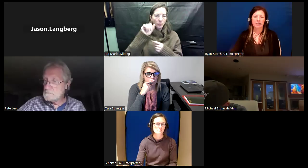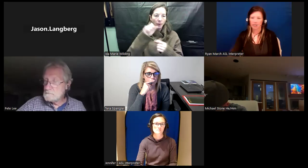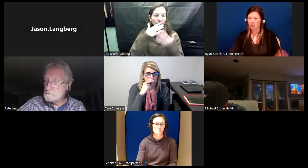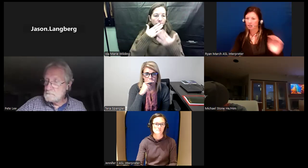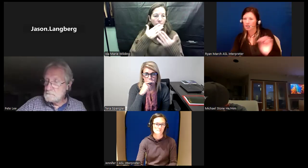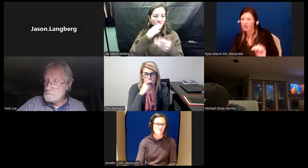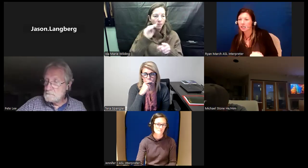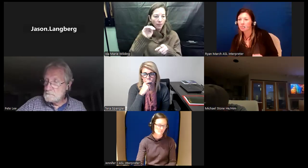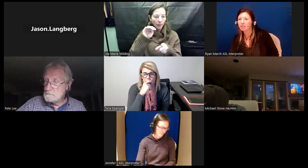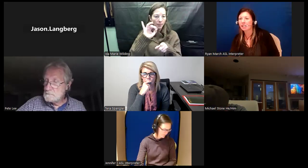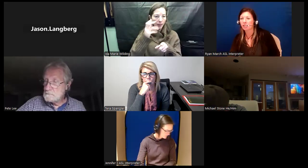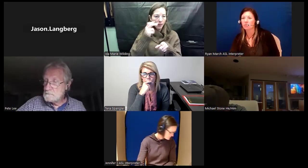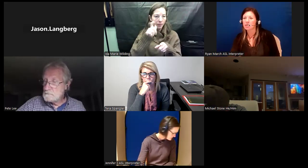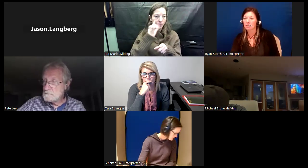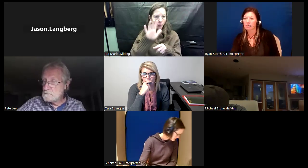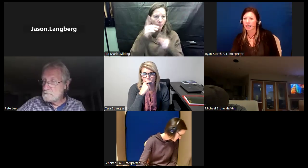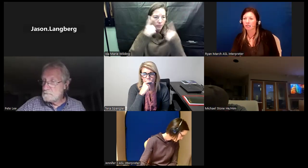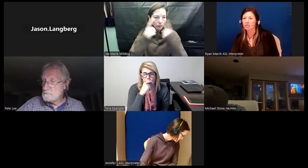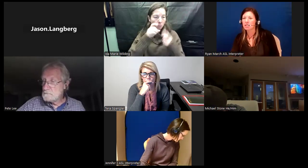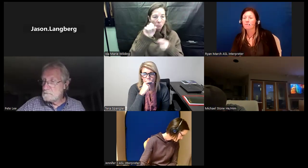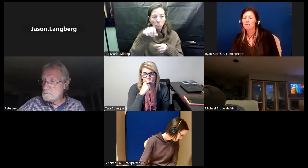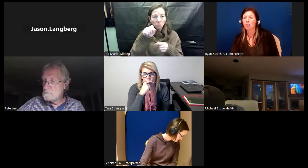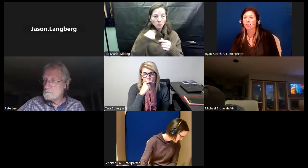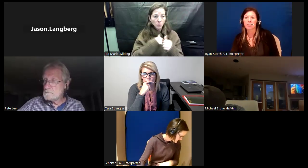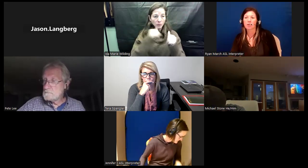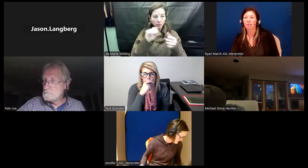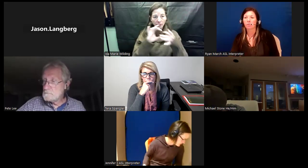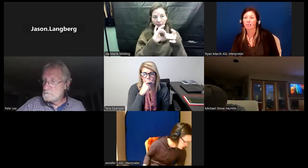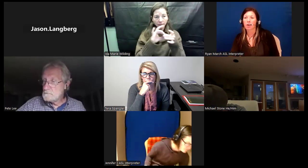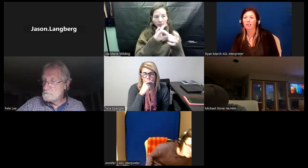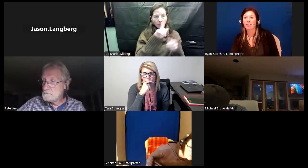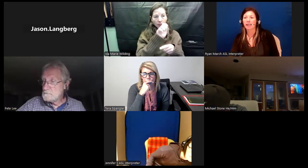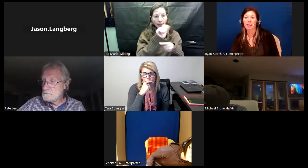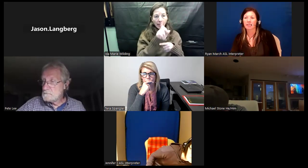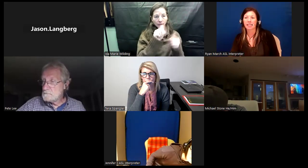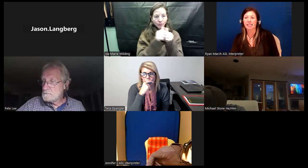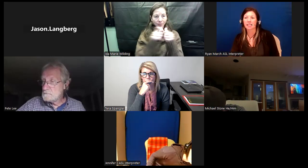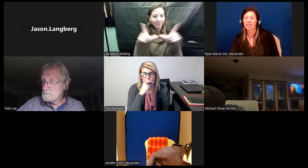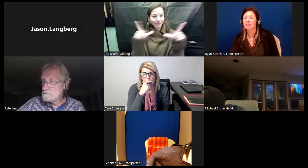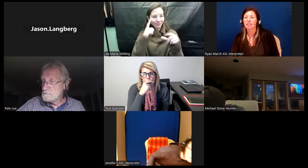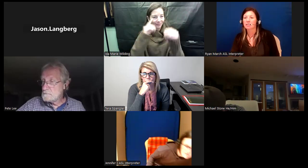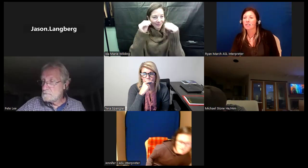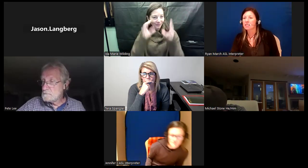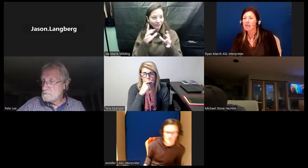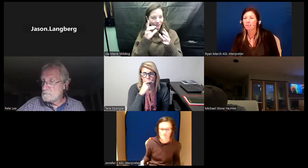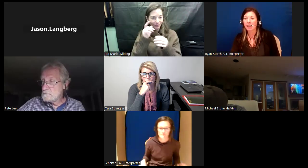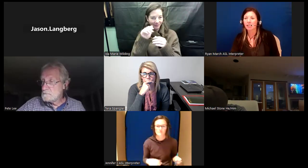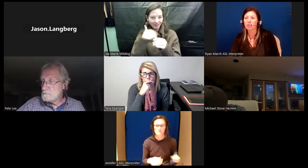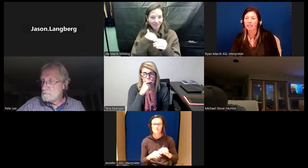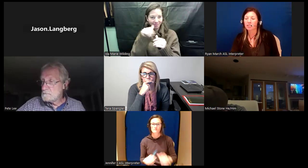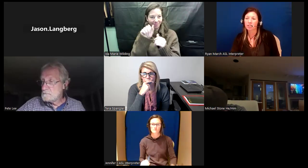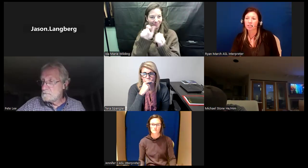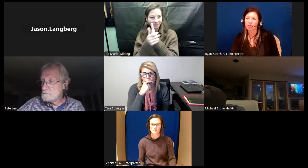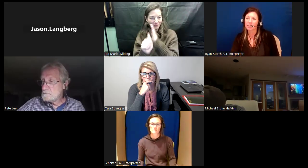And this is Ida, but thank you, yes, Michael, for, all of that. I think does tie back